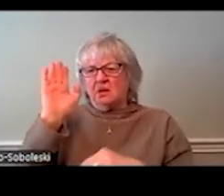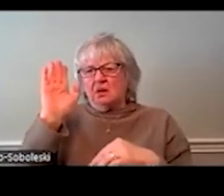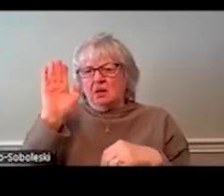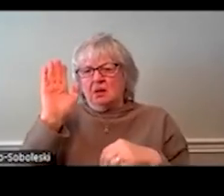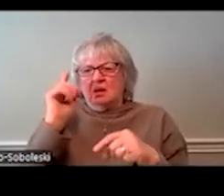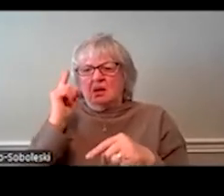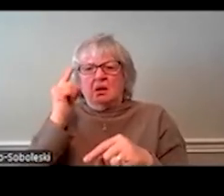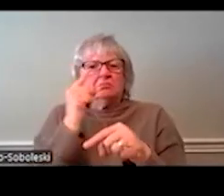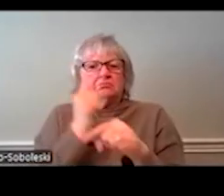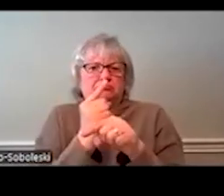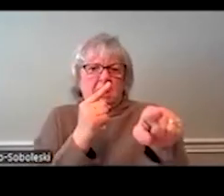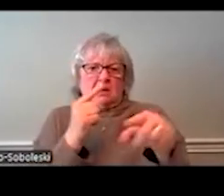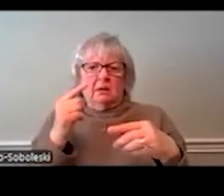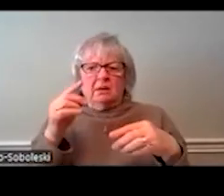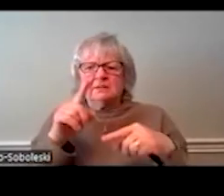Yeah.